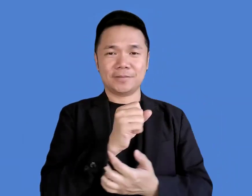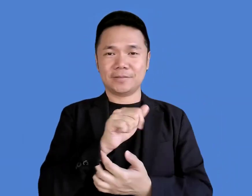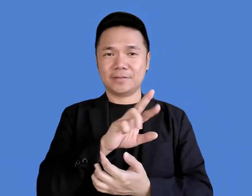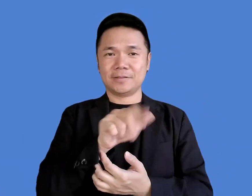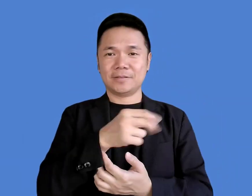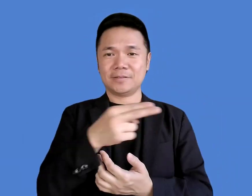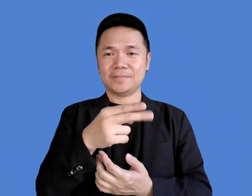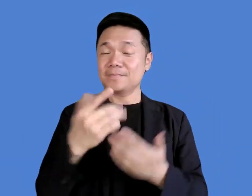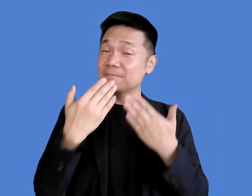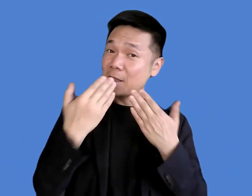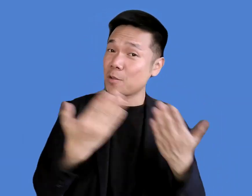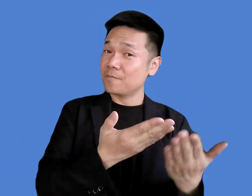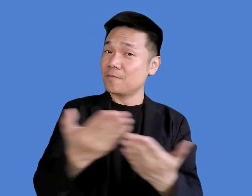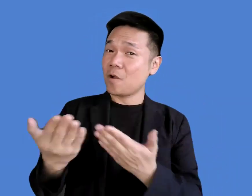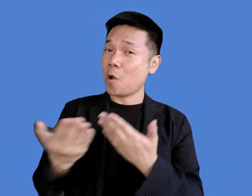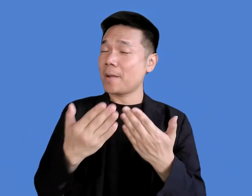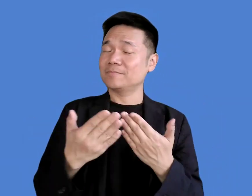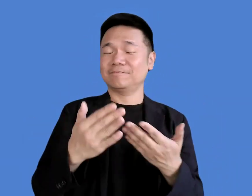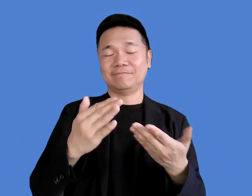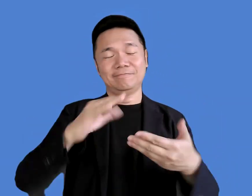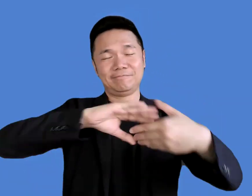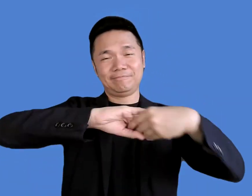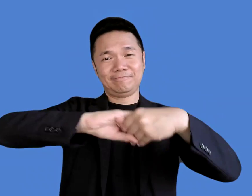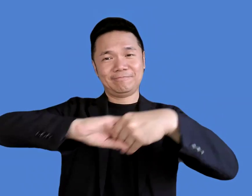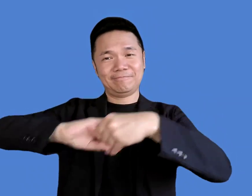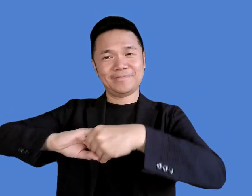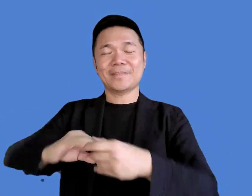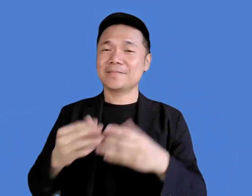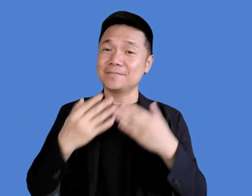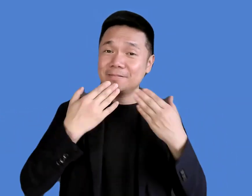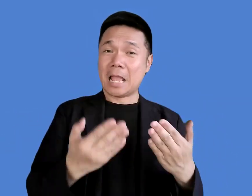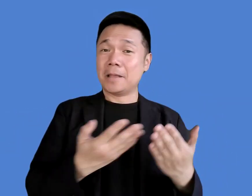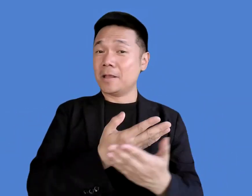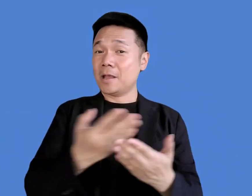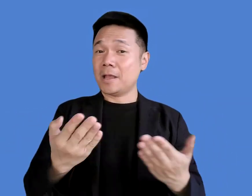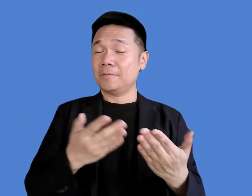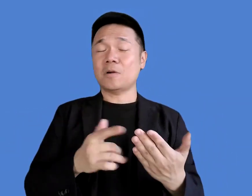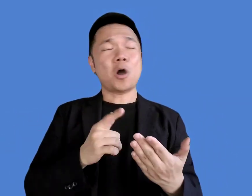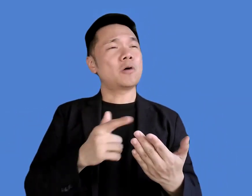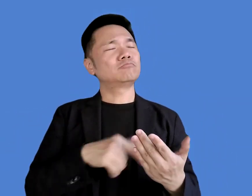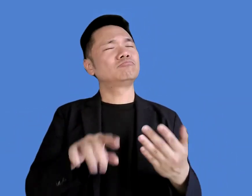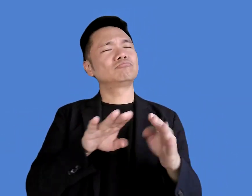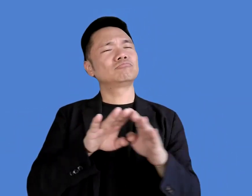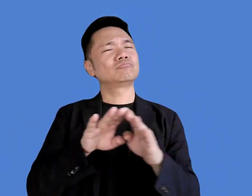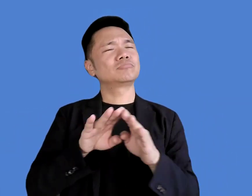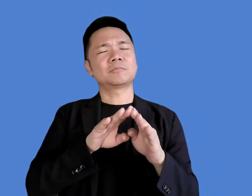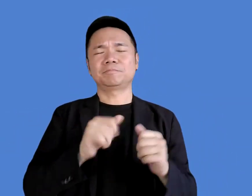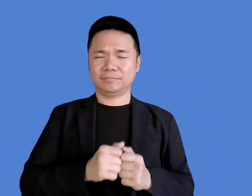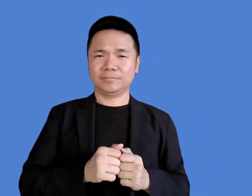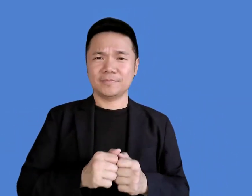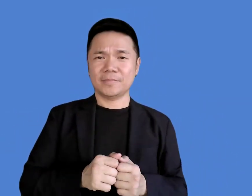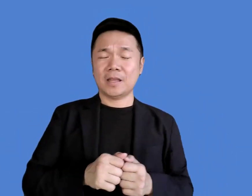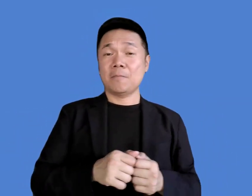friend and colleague, working on gender equality from a different angle, but we